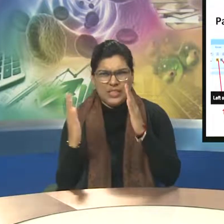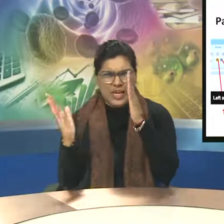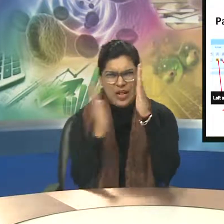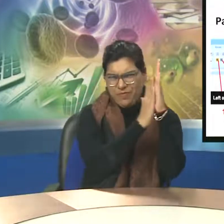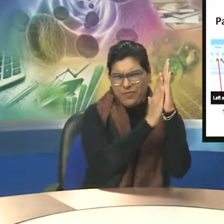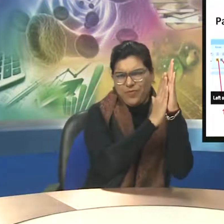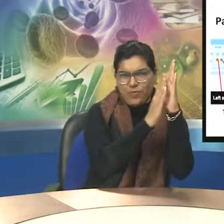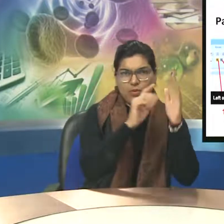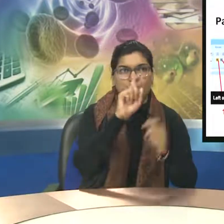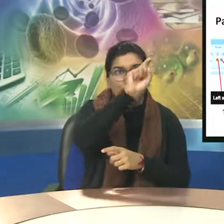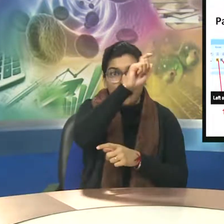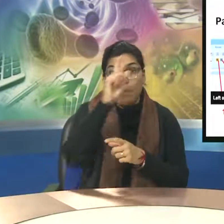or